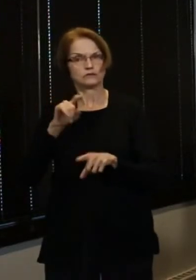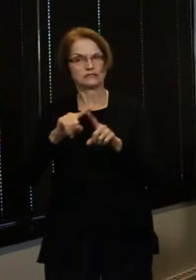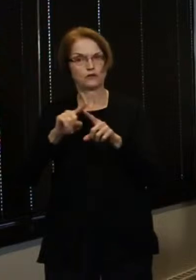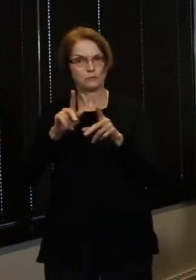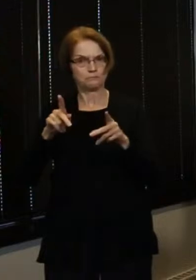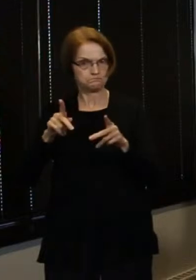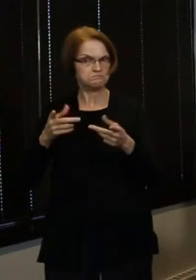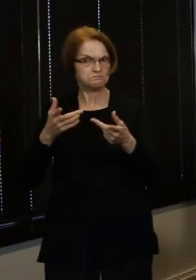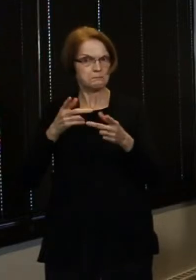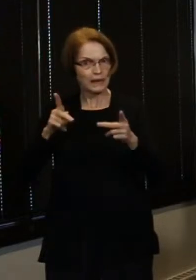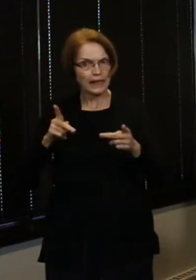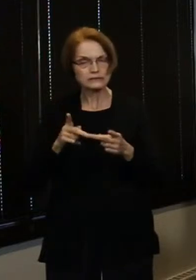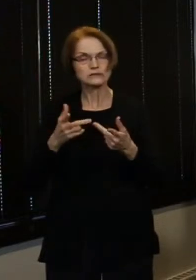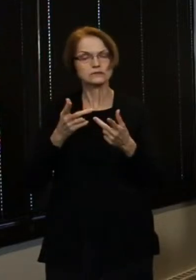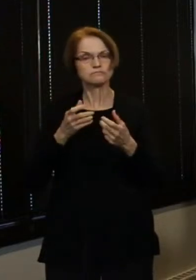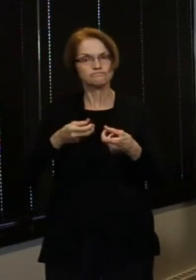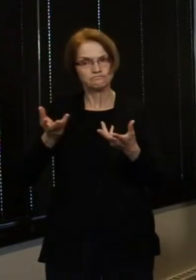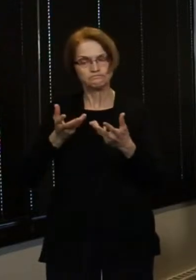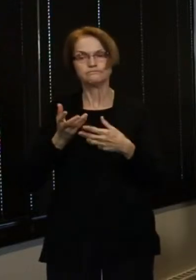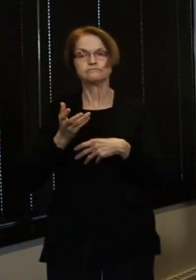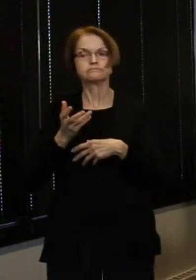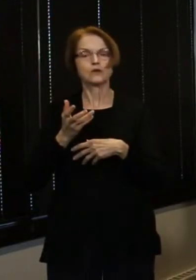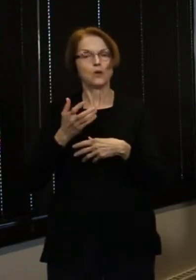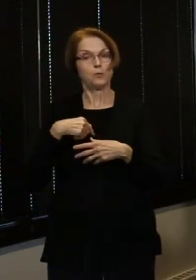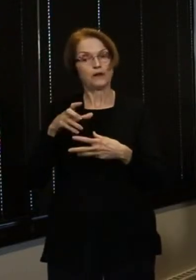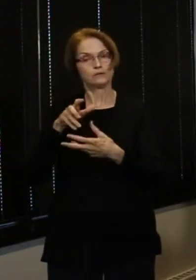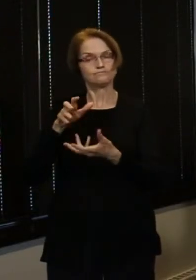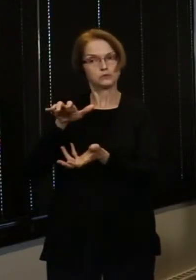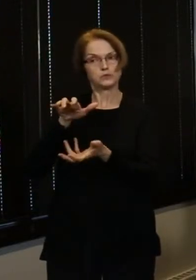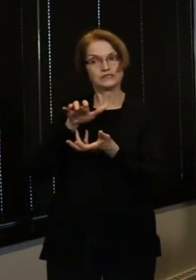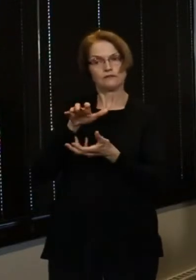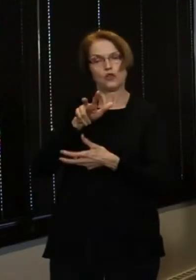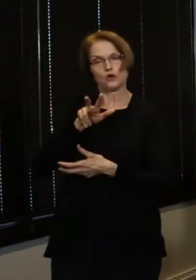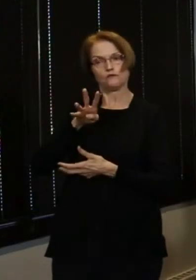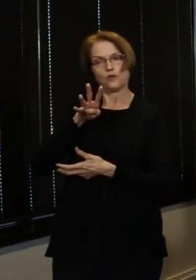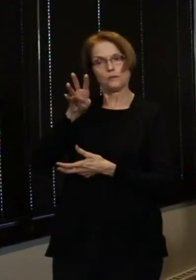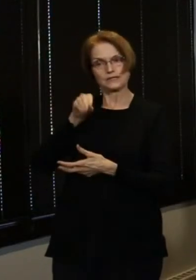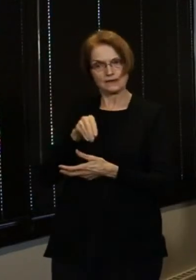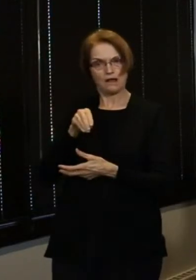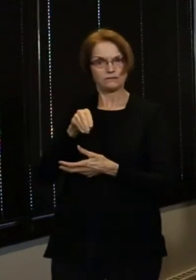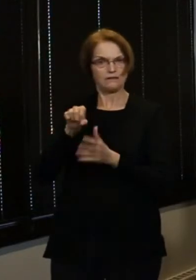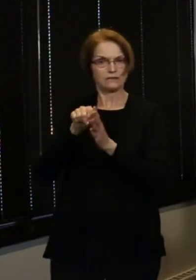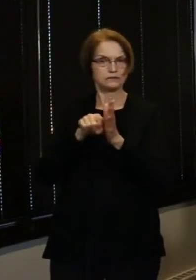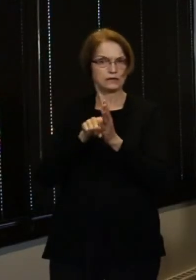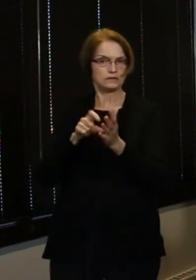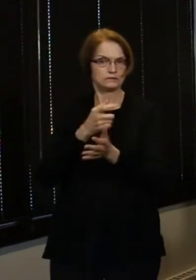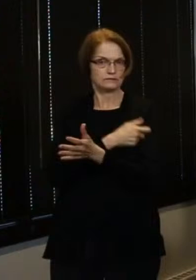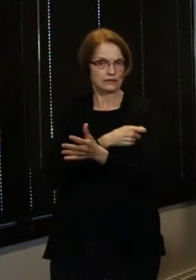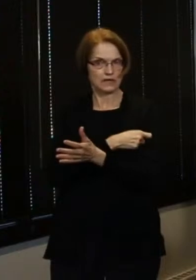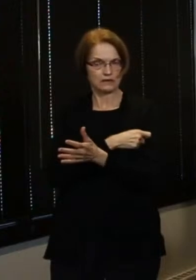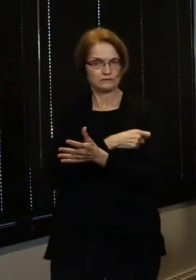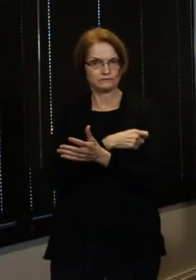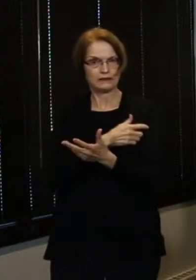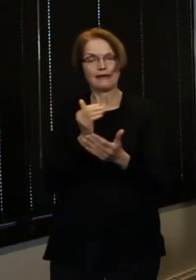and we're now receiving approximately 34% of the state's supply, which comes out to around